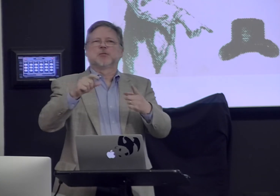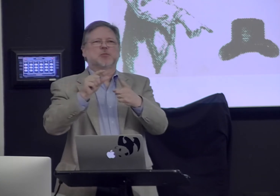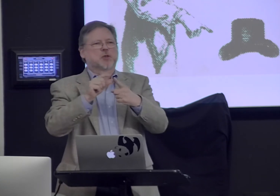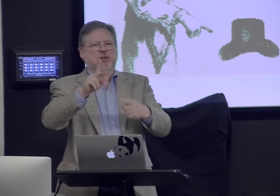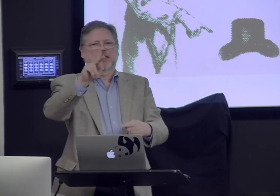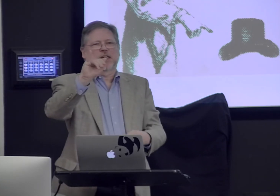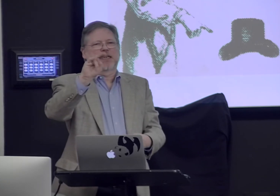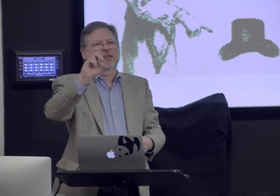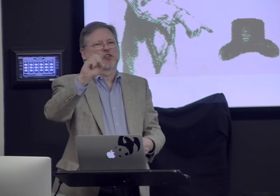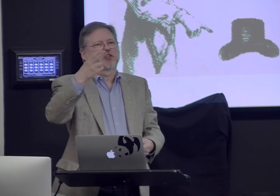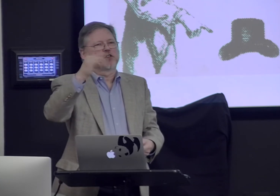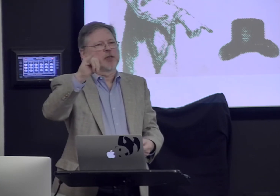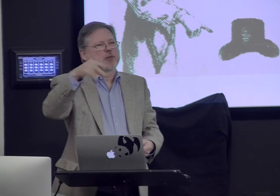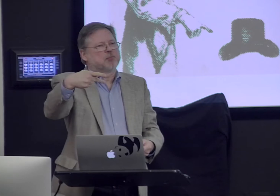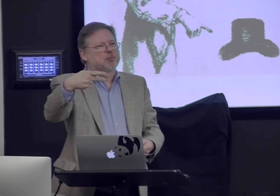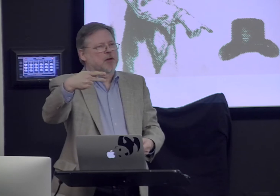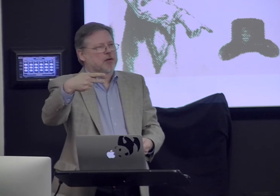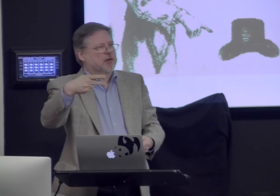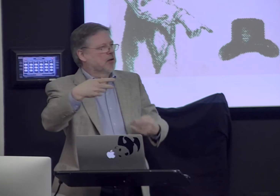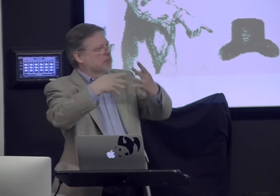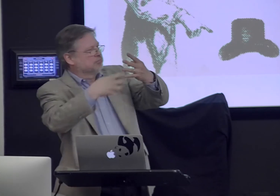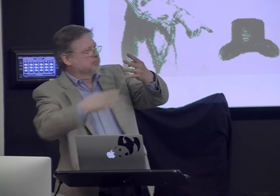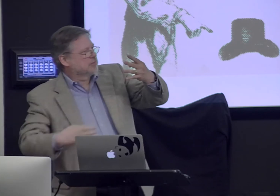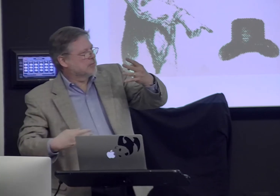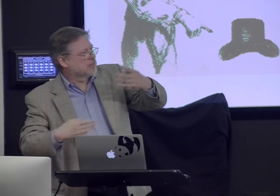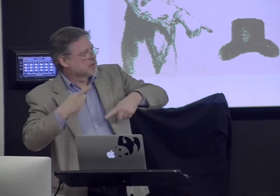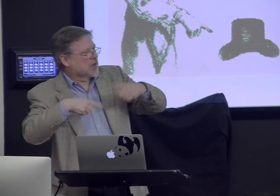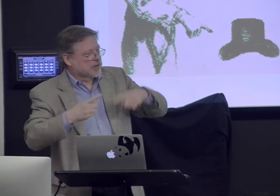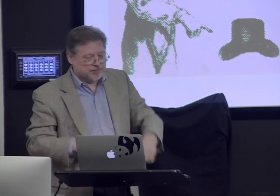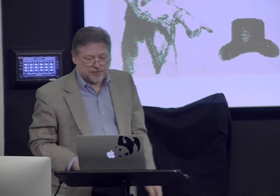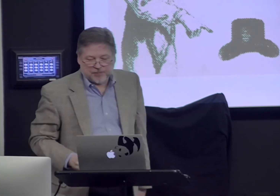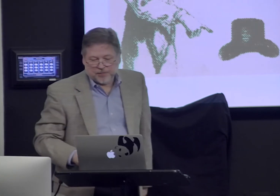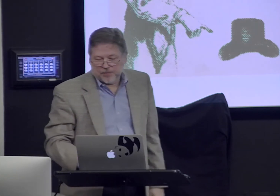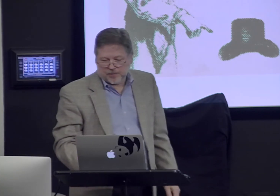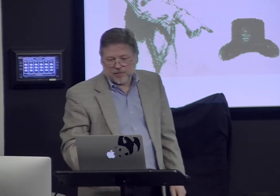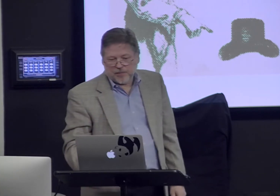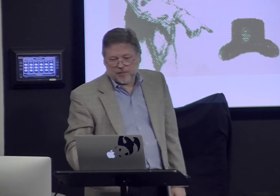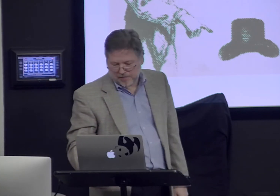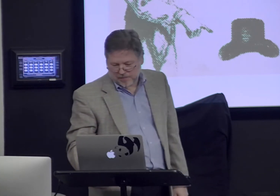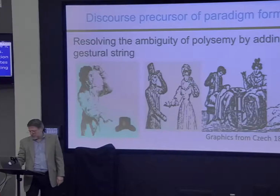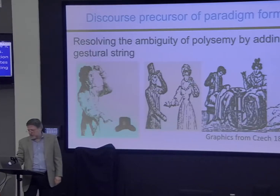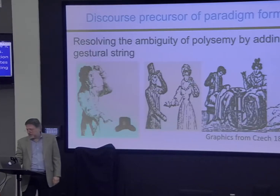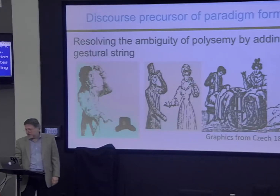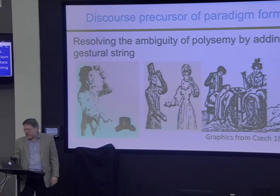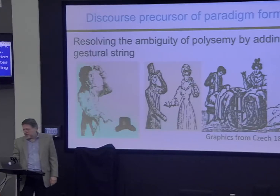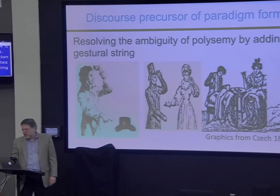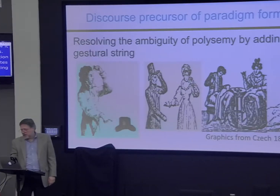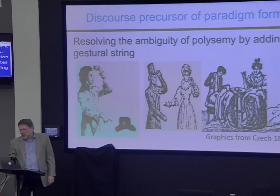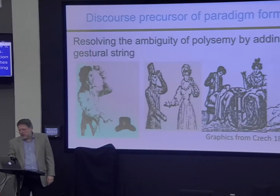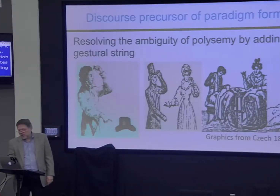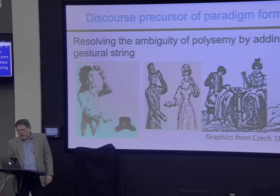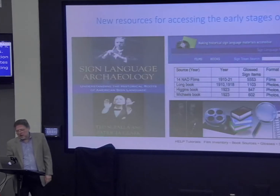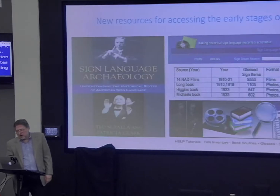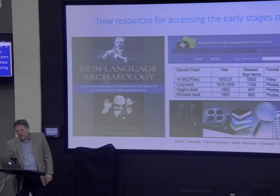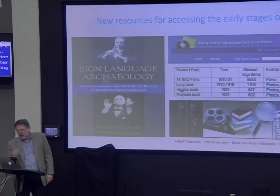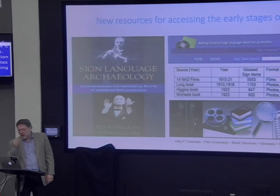method of creating new words. And in this example, we see what the French method was